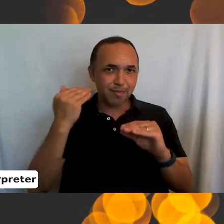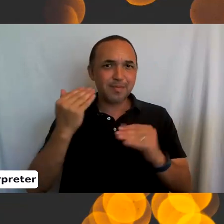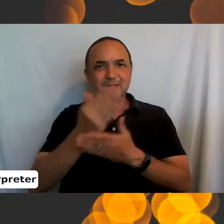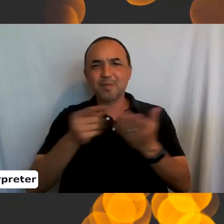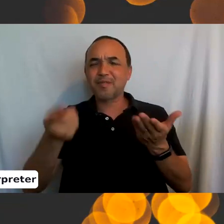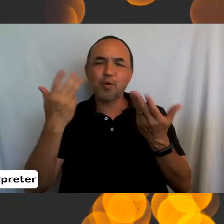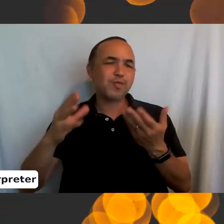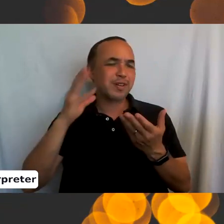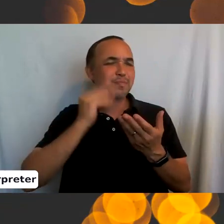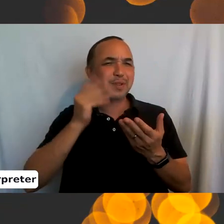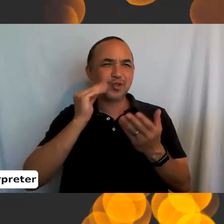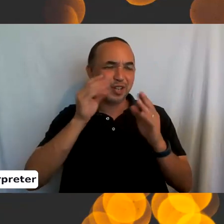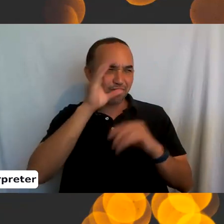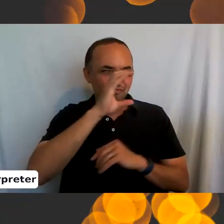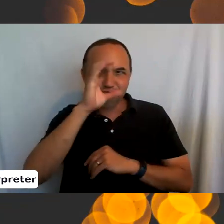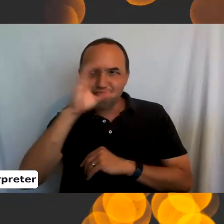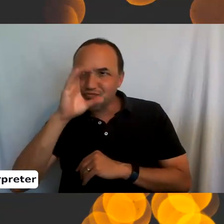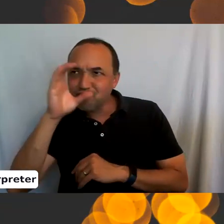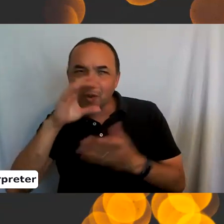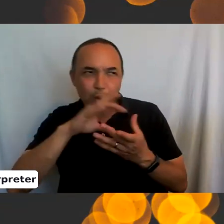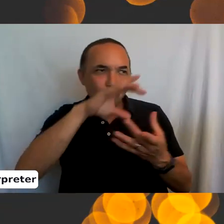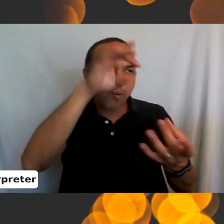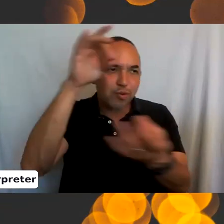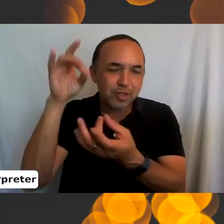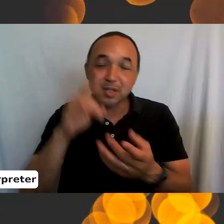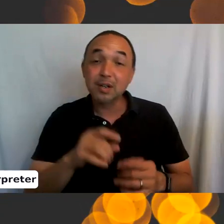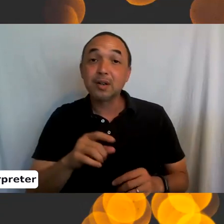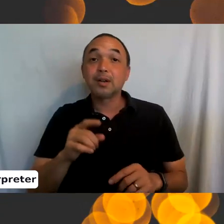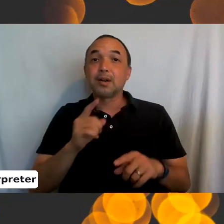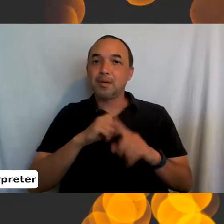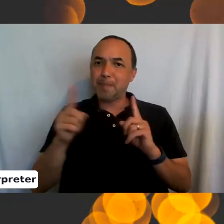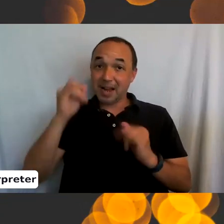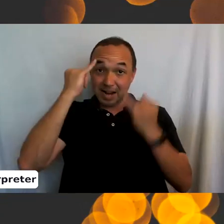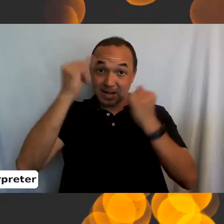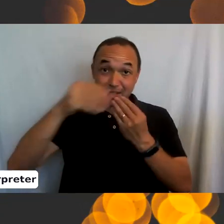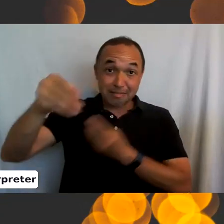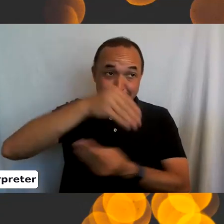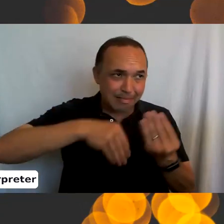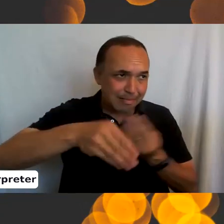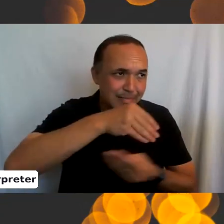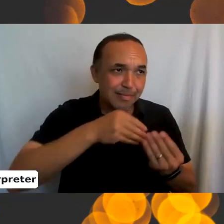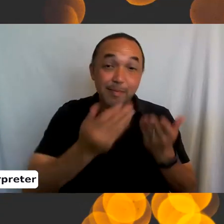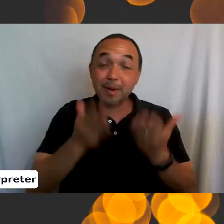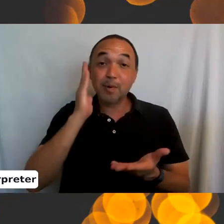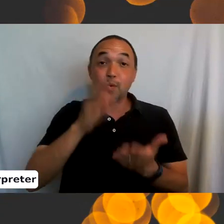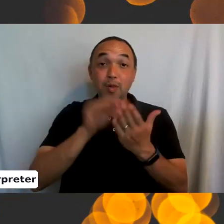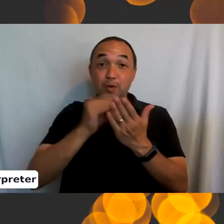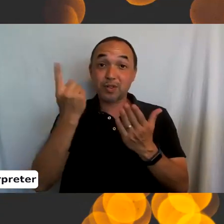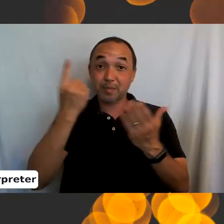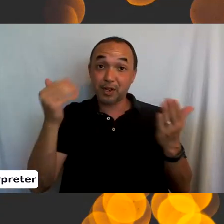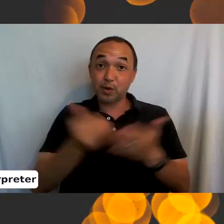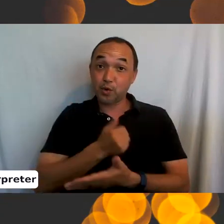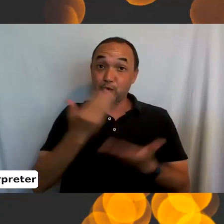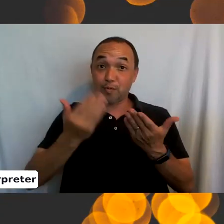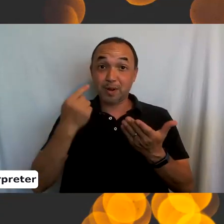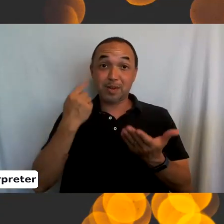know, we all exchange ideas, and you might learn something new today. And I'm always open to learning something